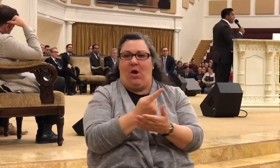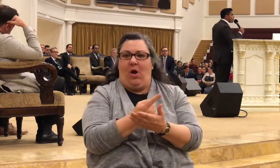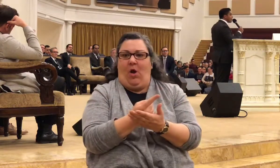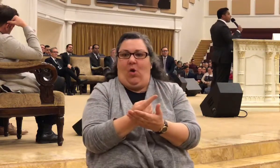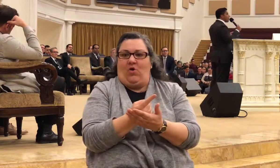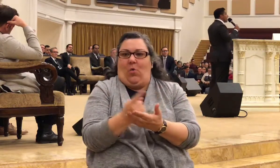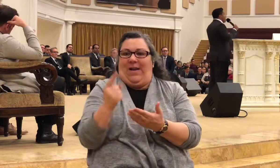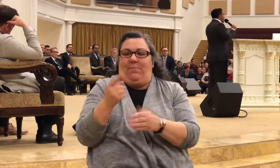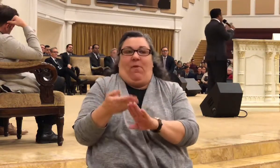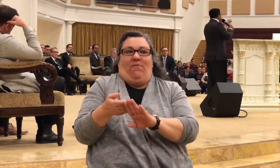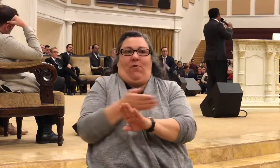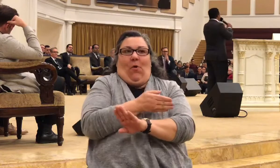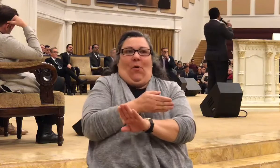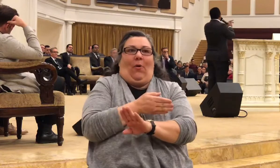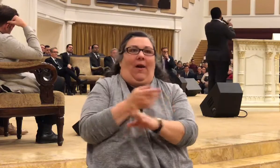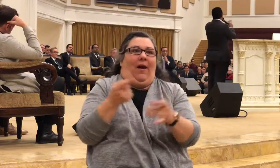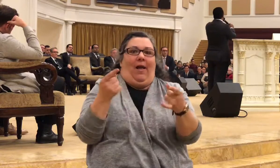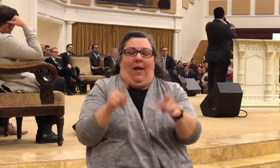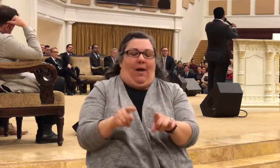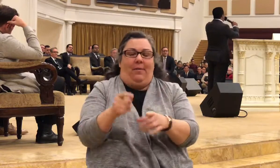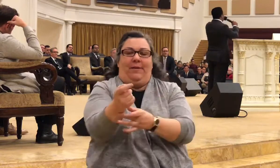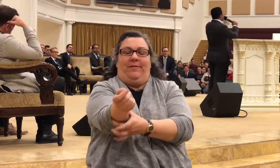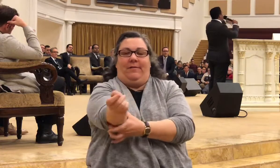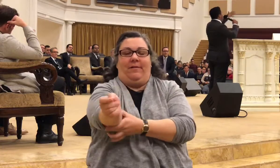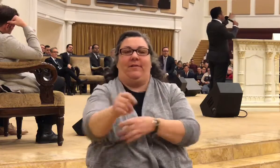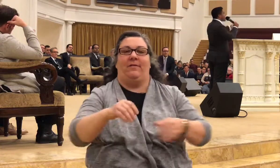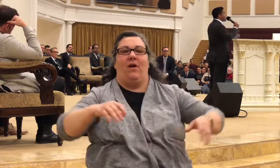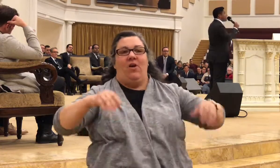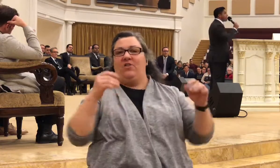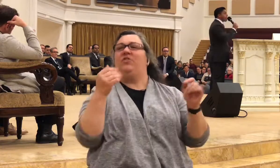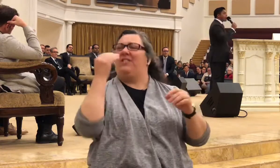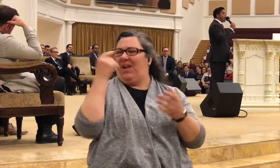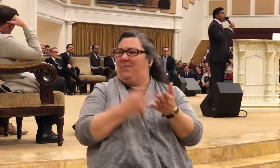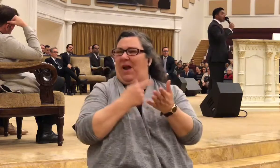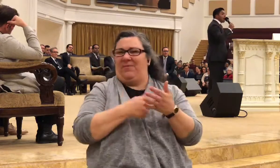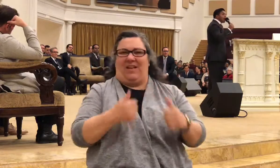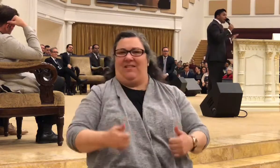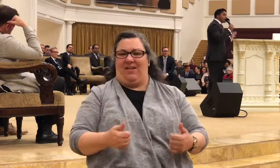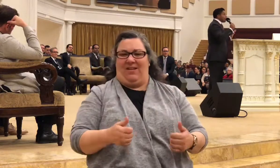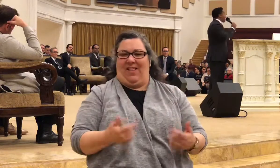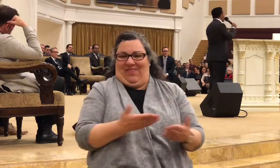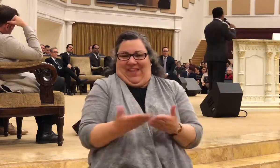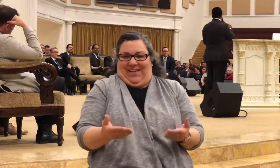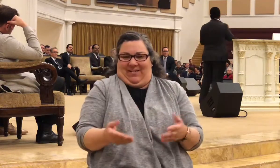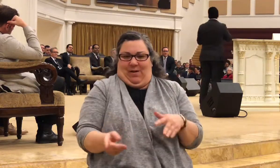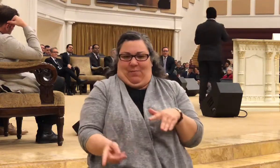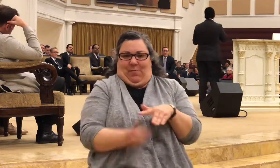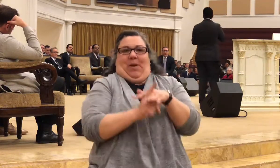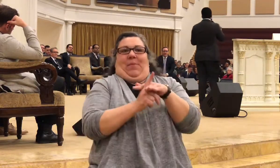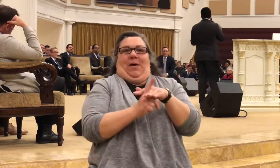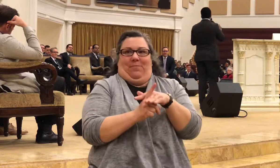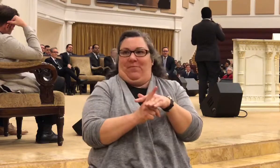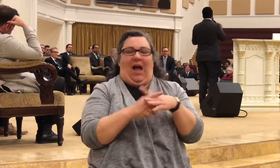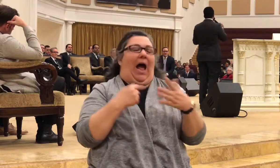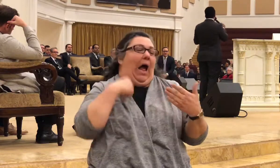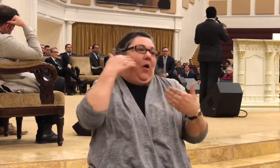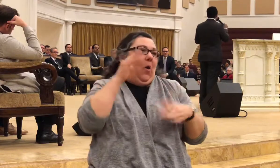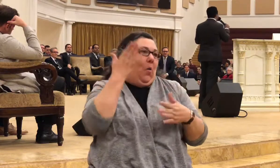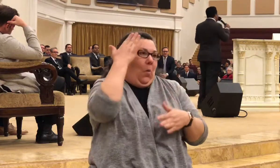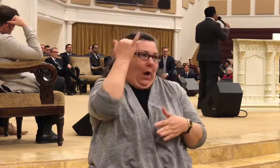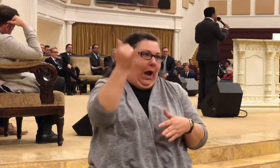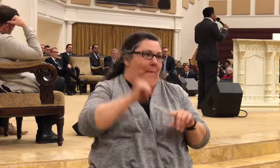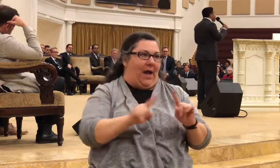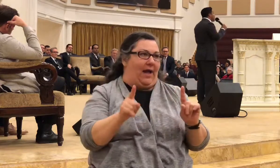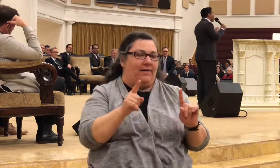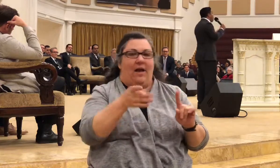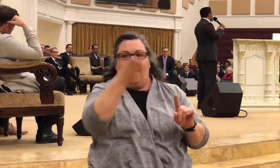realize sometimes when you don't, things happen like that, you know, just all of a sudden sometimes things powerful happen. I don't know why, but it just seems